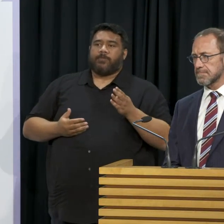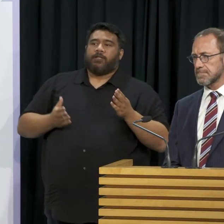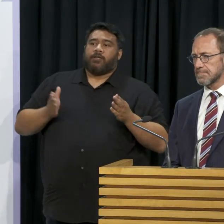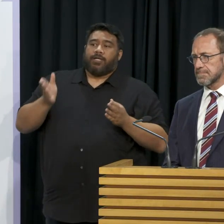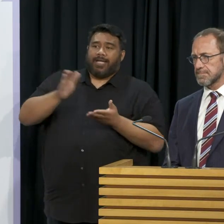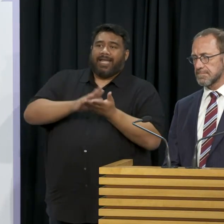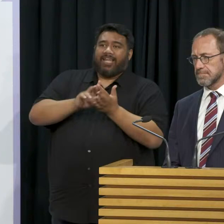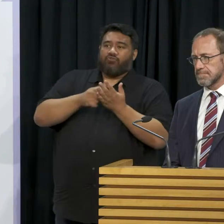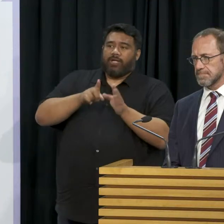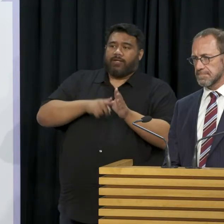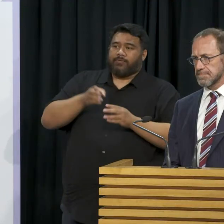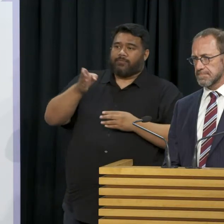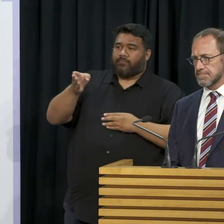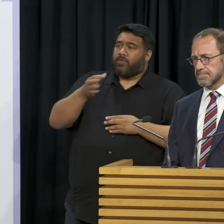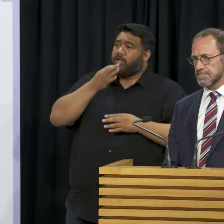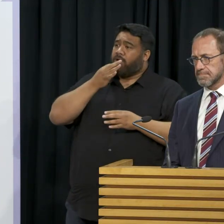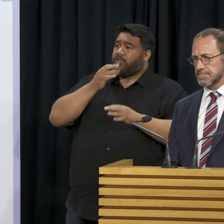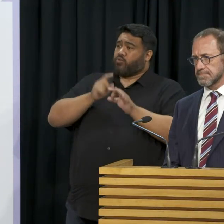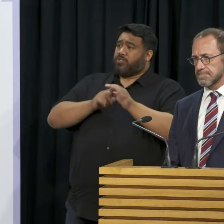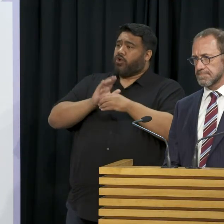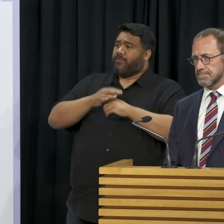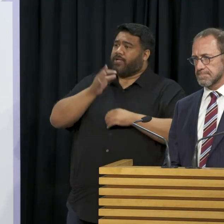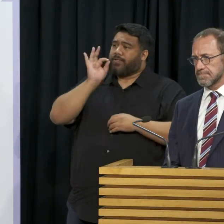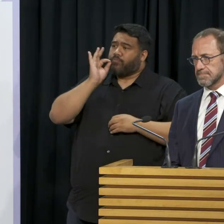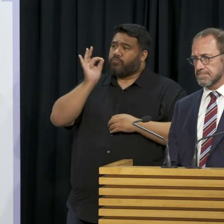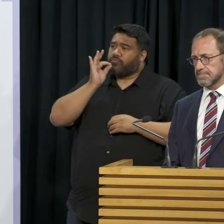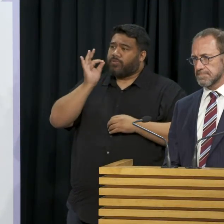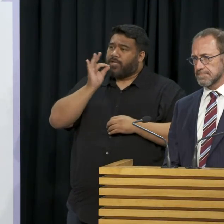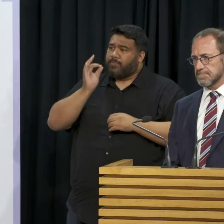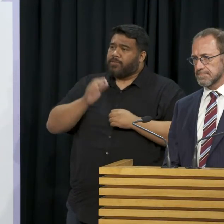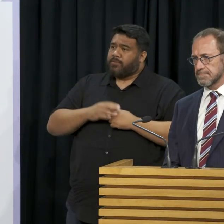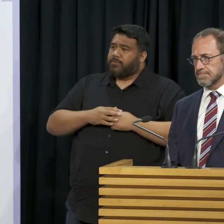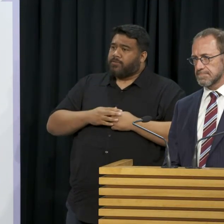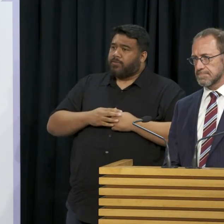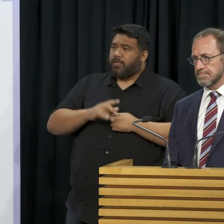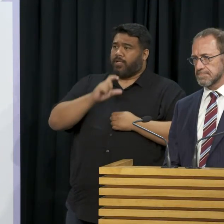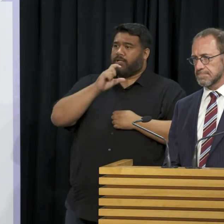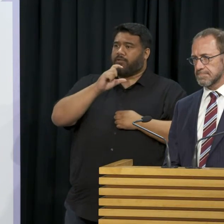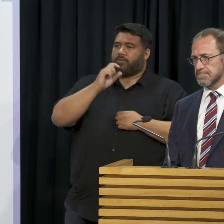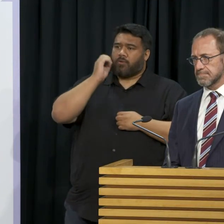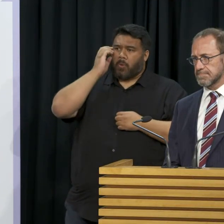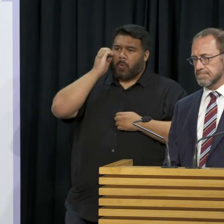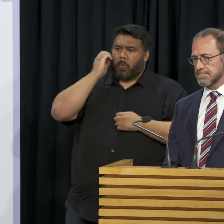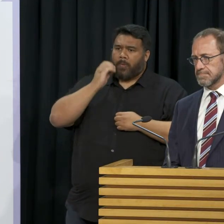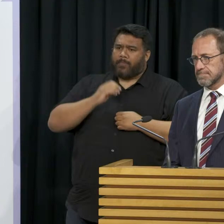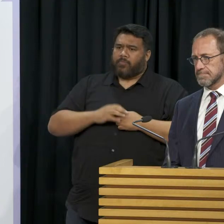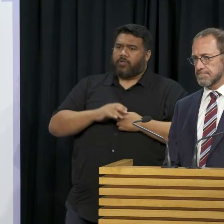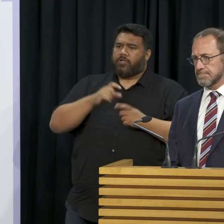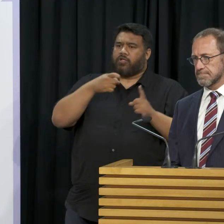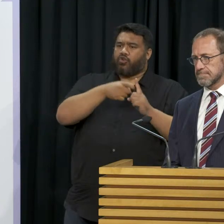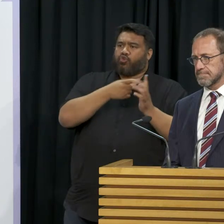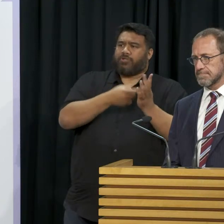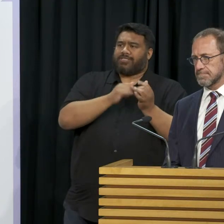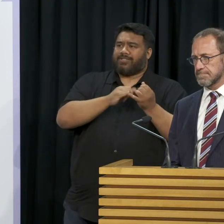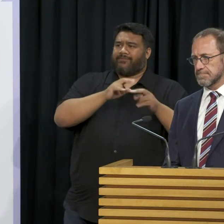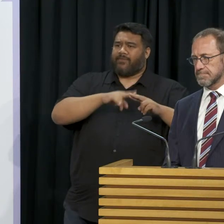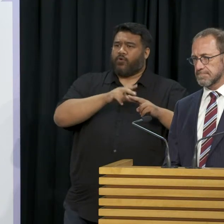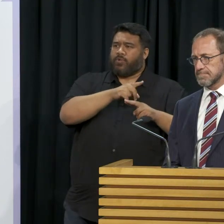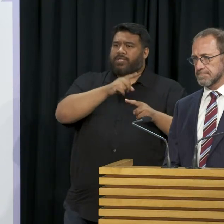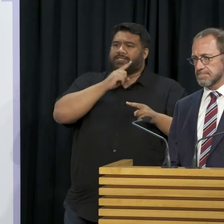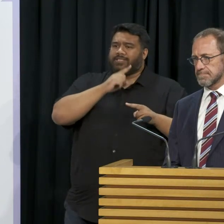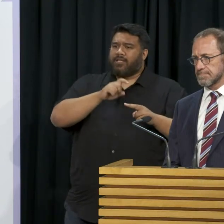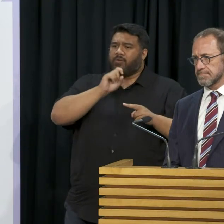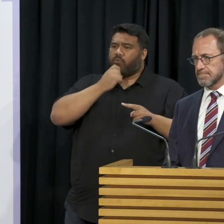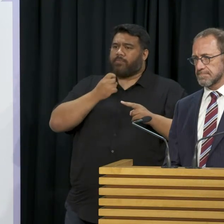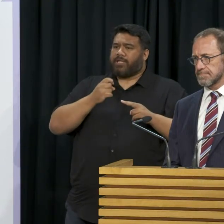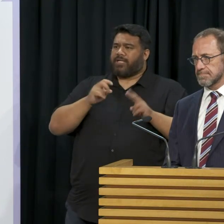Henry, I did promise I'd come to you. Cannabis, Prince Mark always said Labour will treat it as a conscious issue. For you personally, would decriminalising